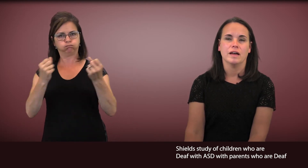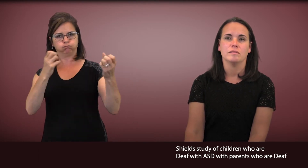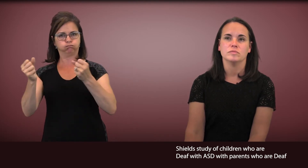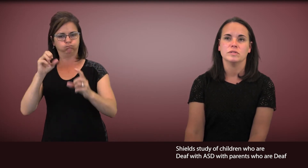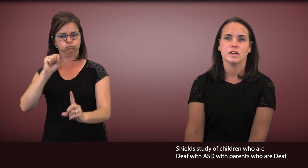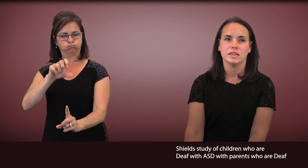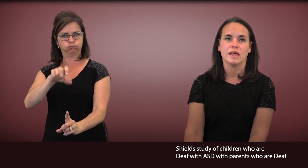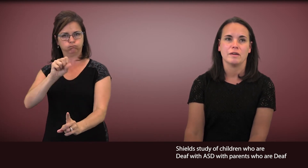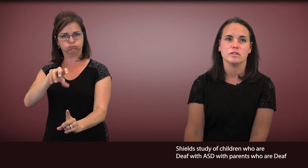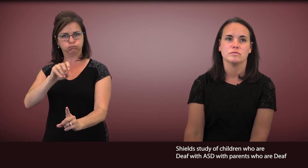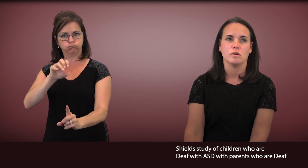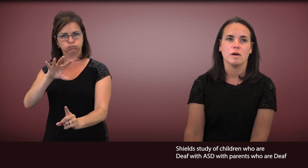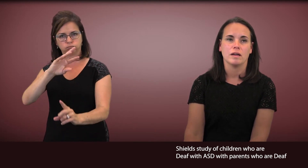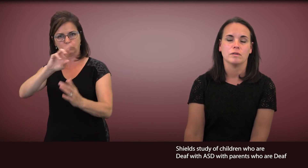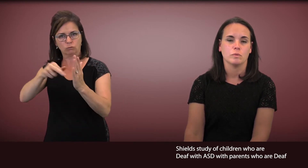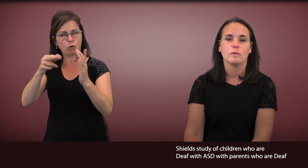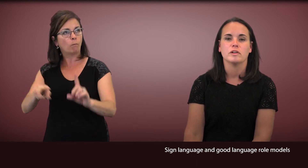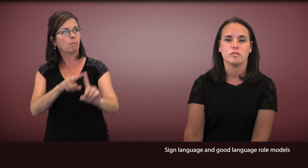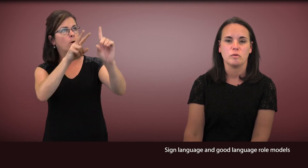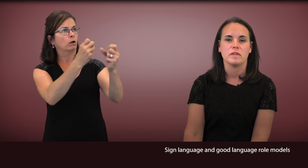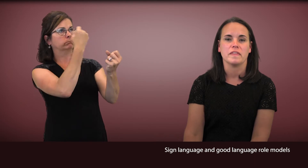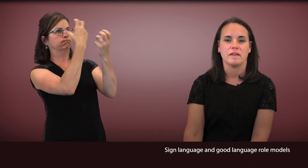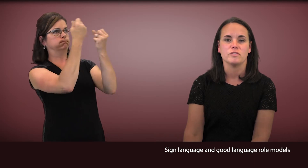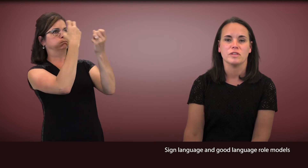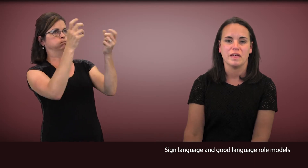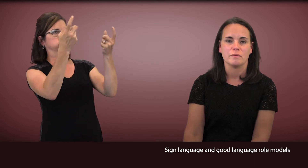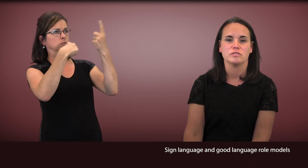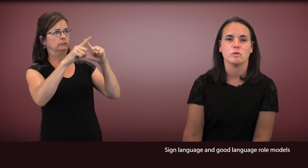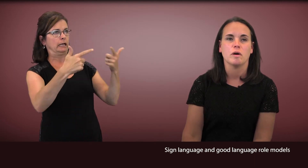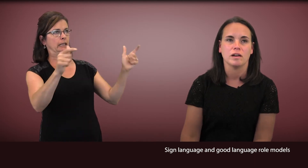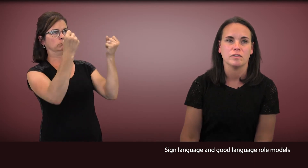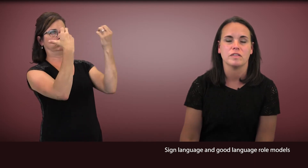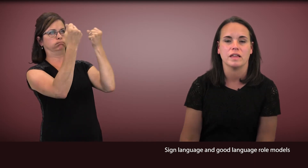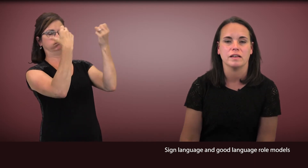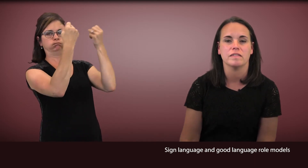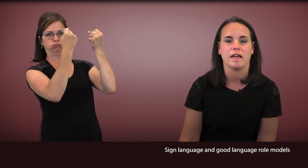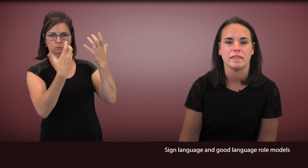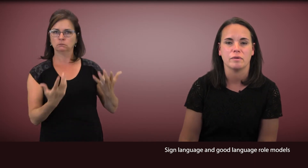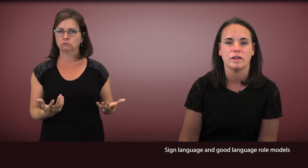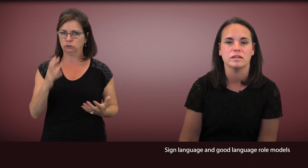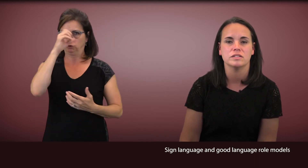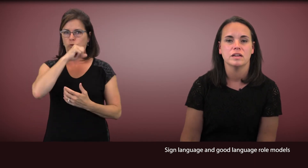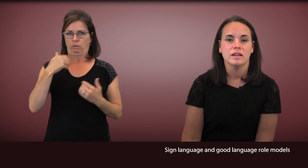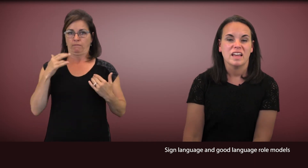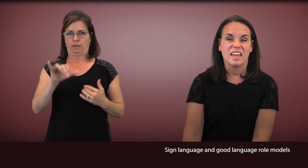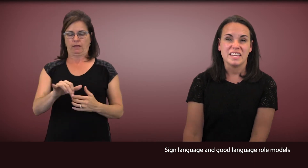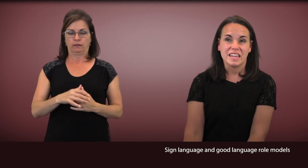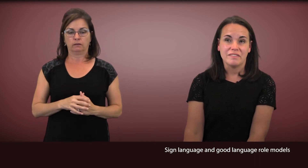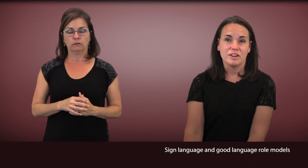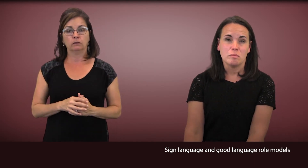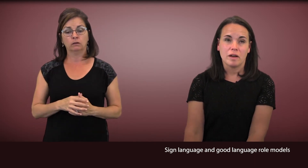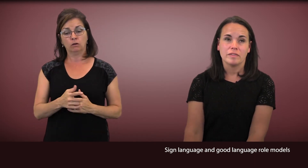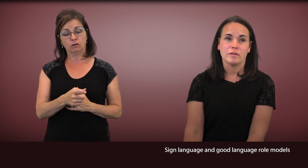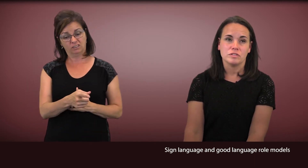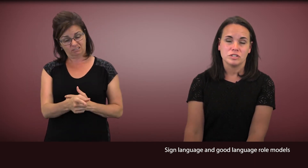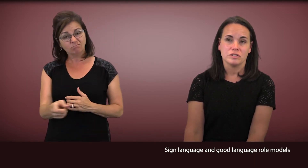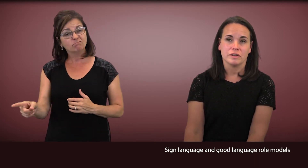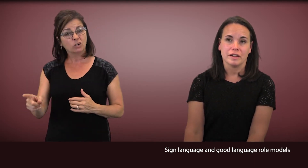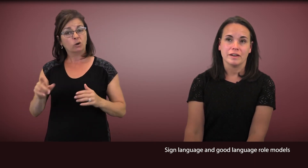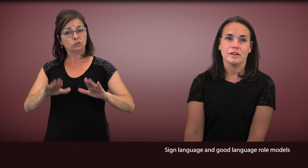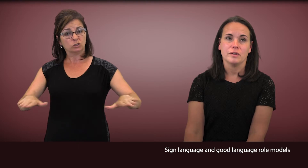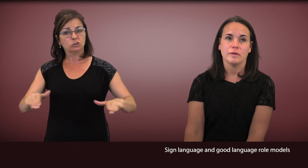have good language role models, or where we're assuming that they have good language role models in sign language. And even among